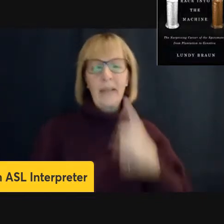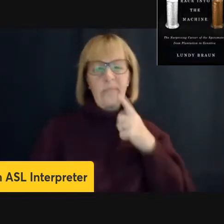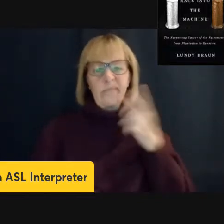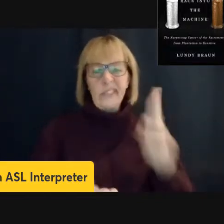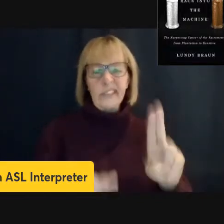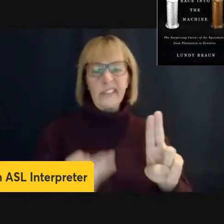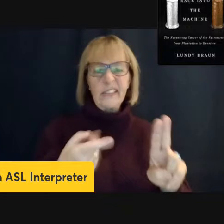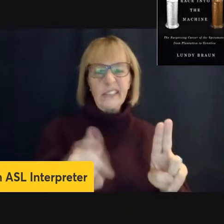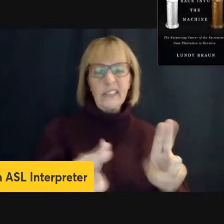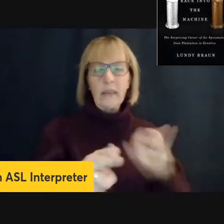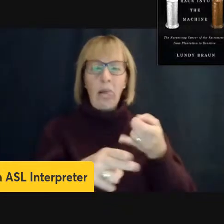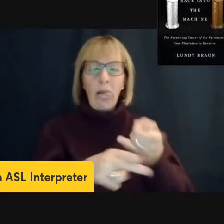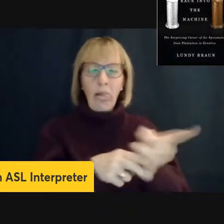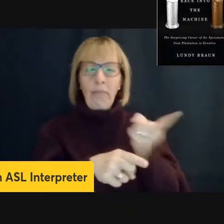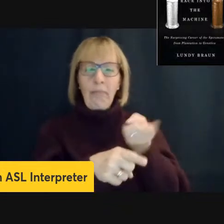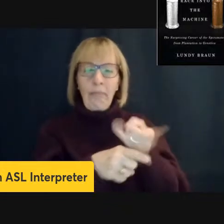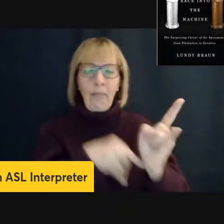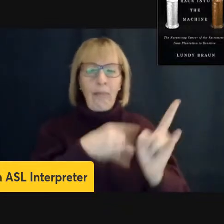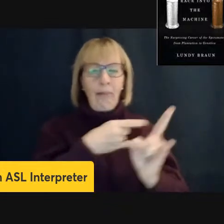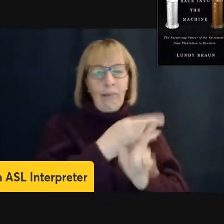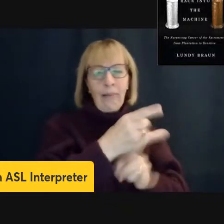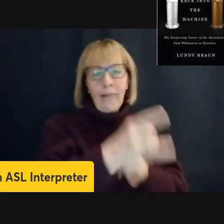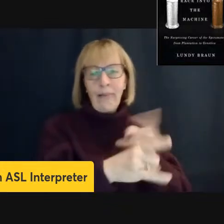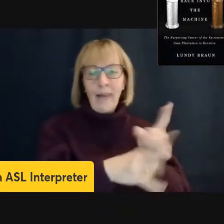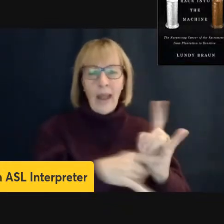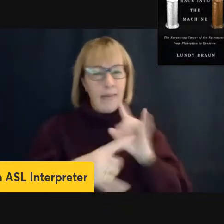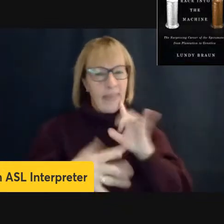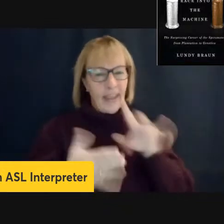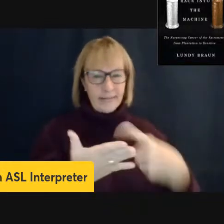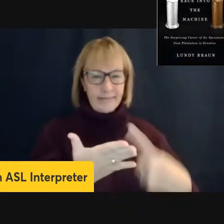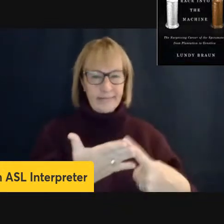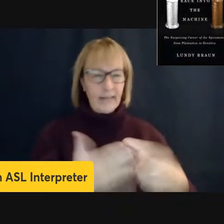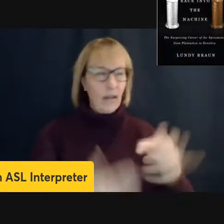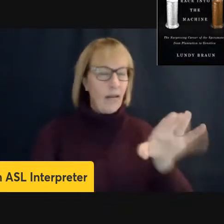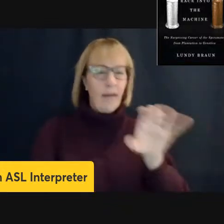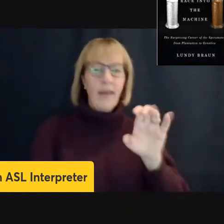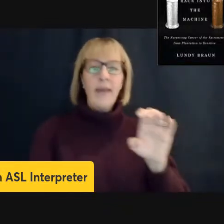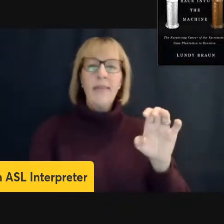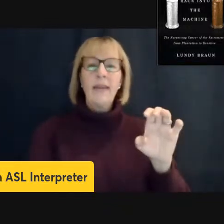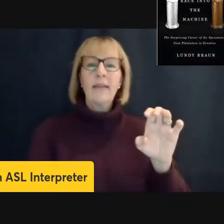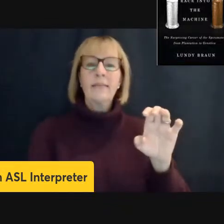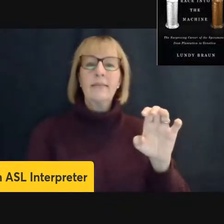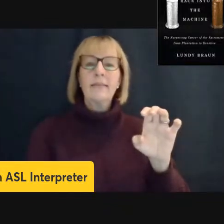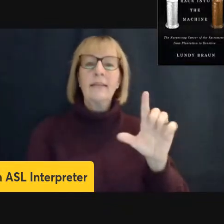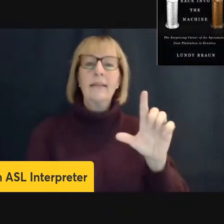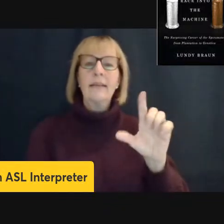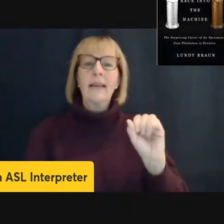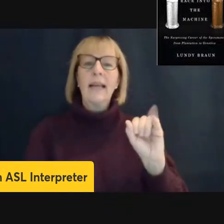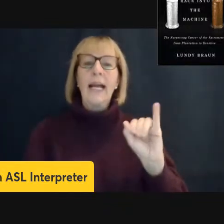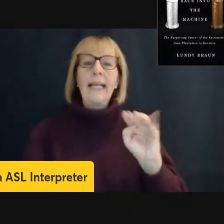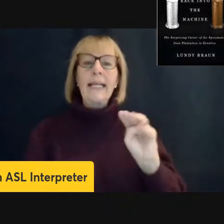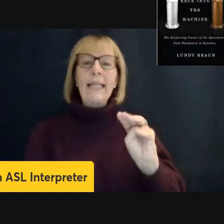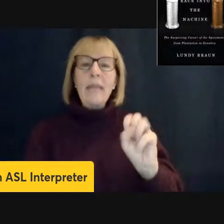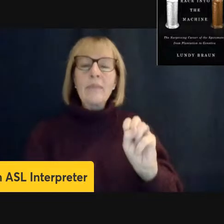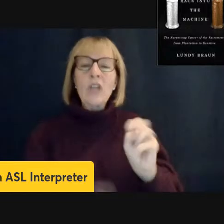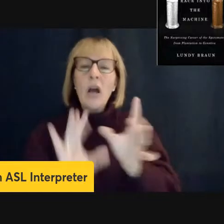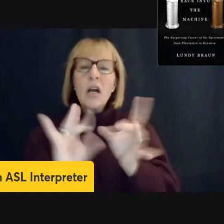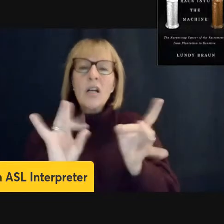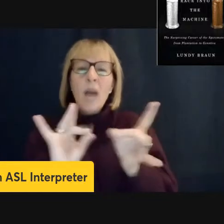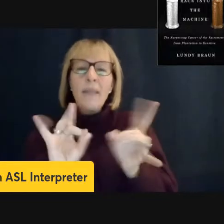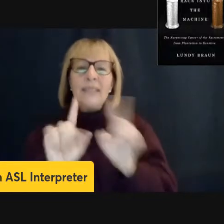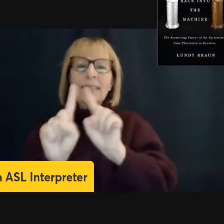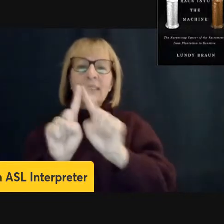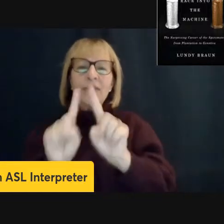sarcastically and fiercely the claims that Hoffman made, because for